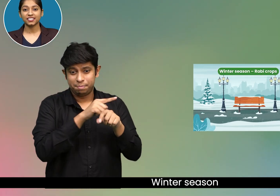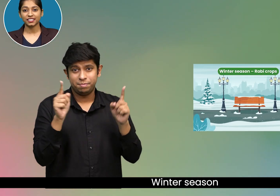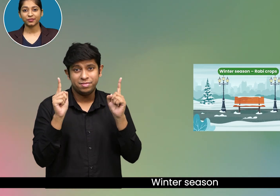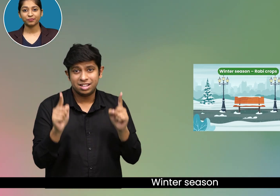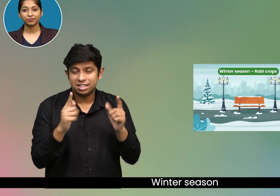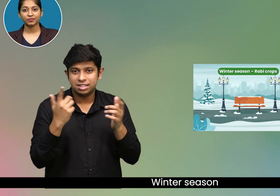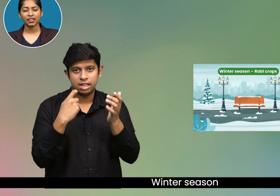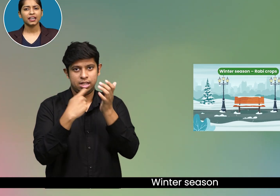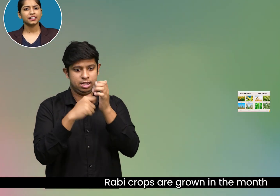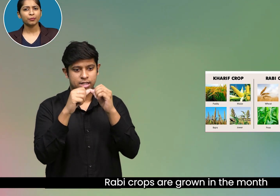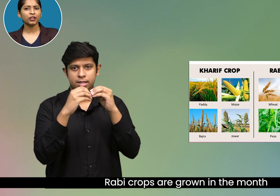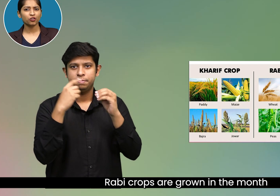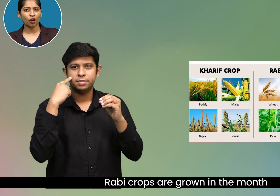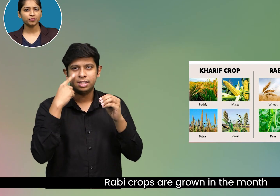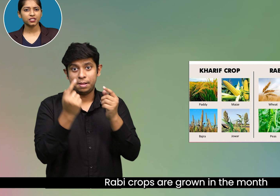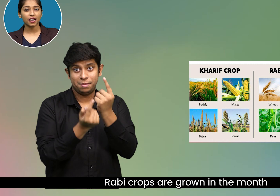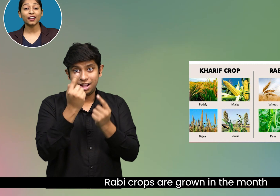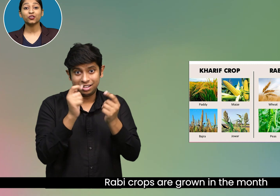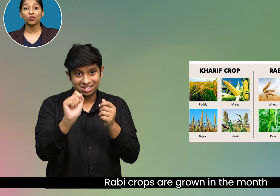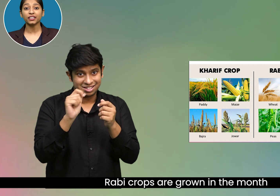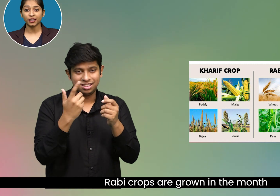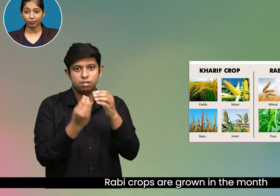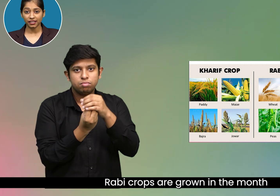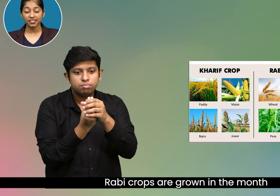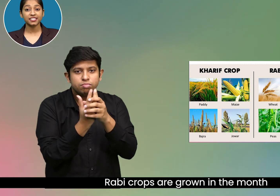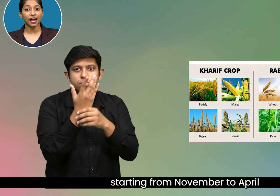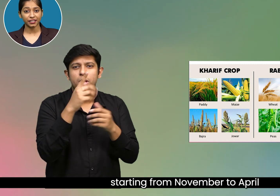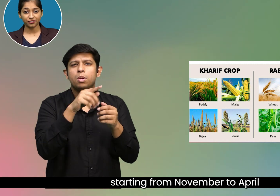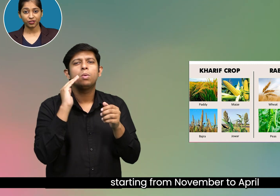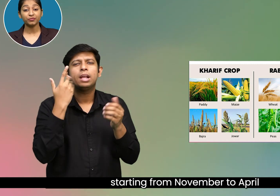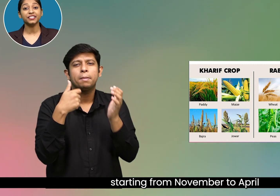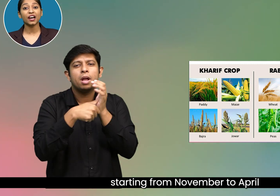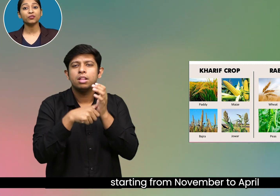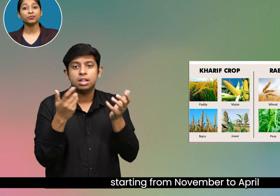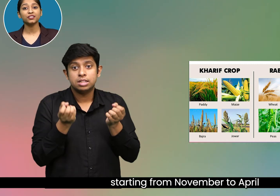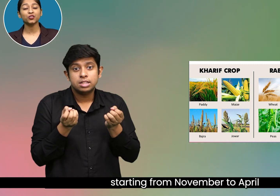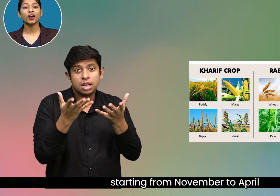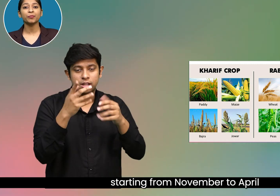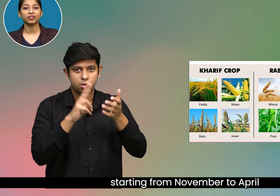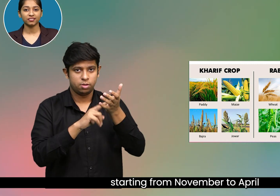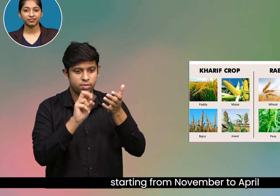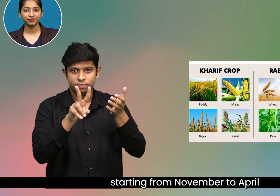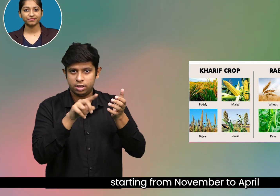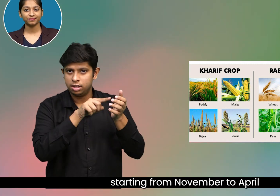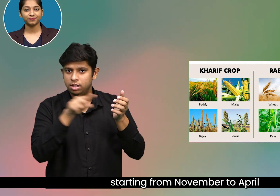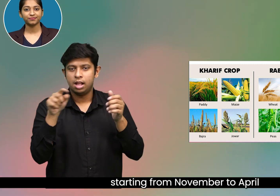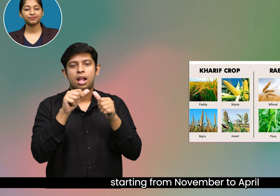Winter season. Rabi crops are grown in the month starting from November to April.